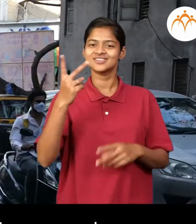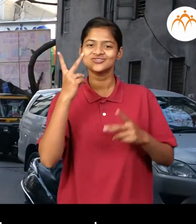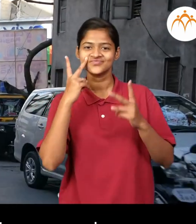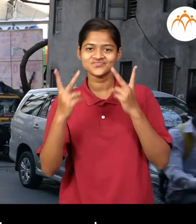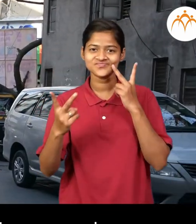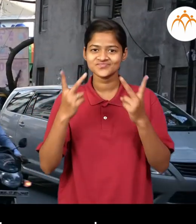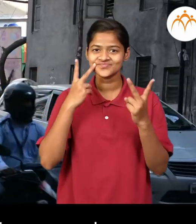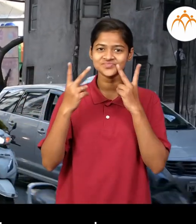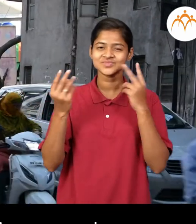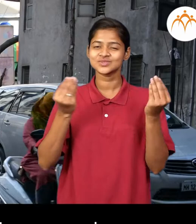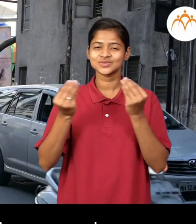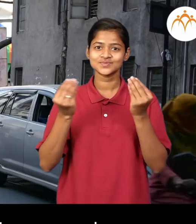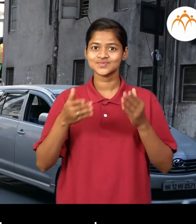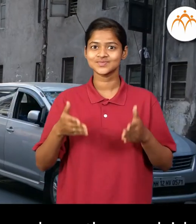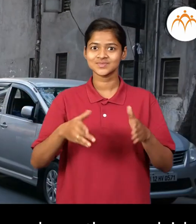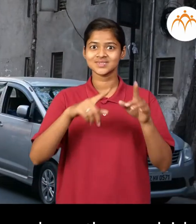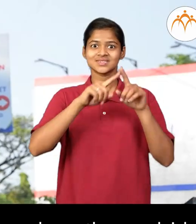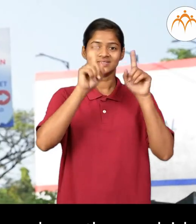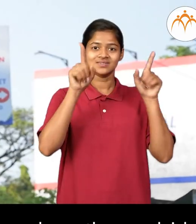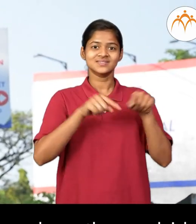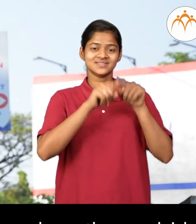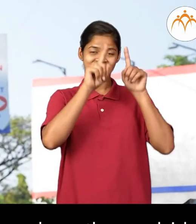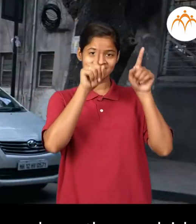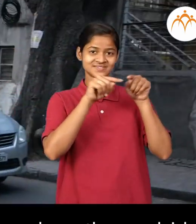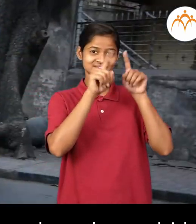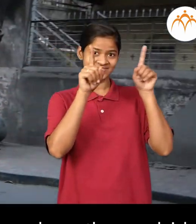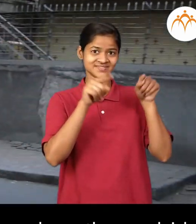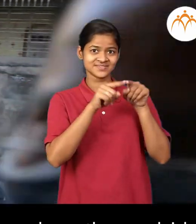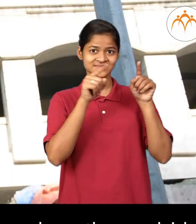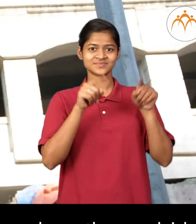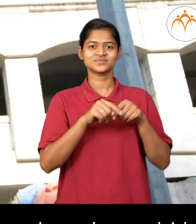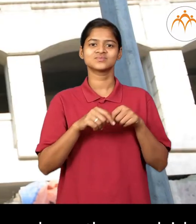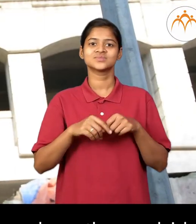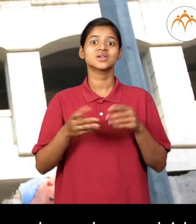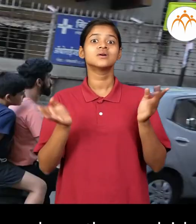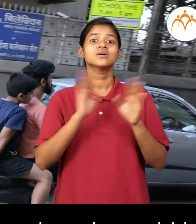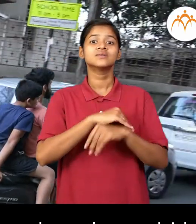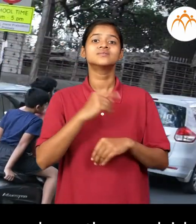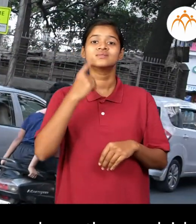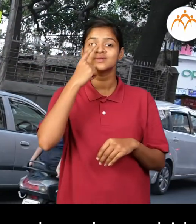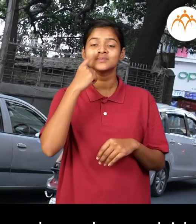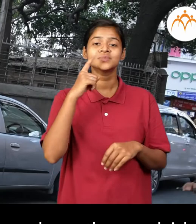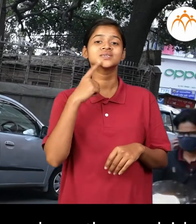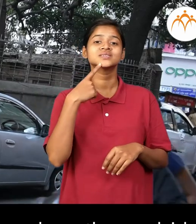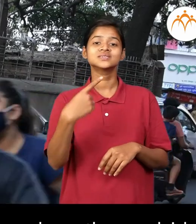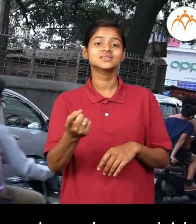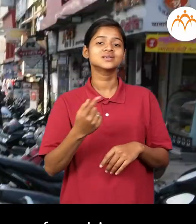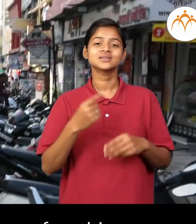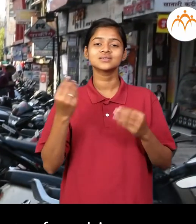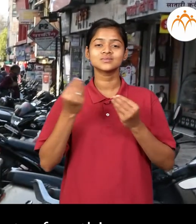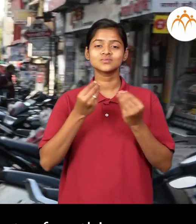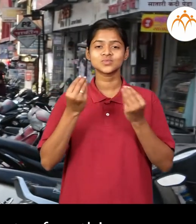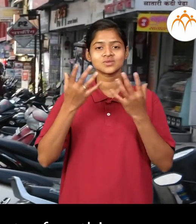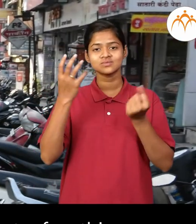Devansha was looking around. There were different signs seen along the roadside.